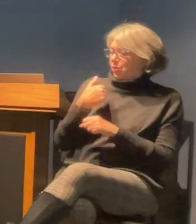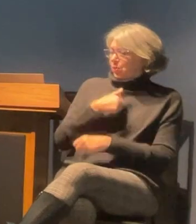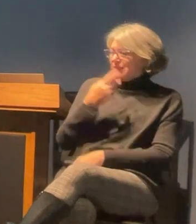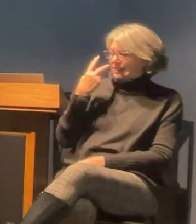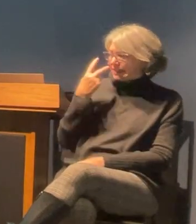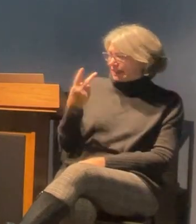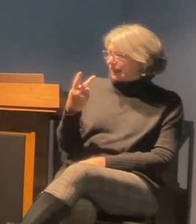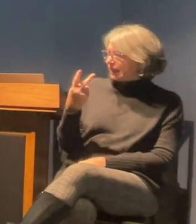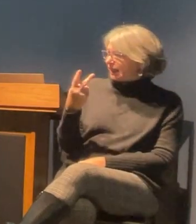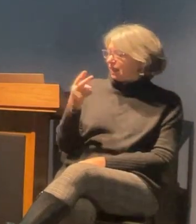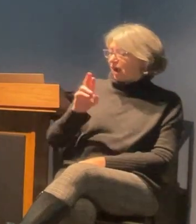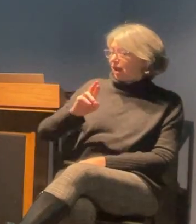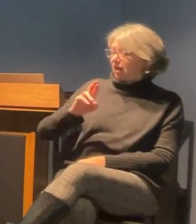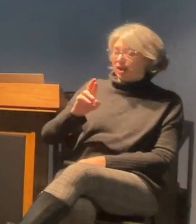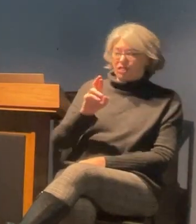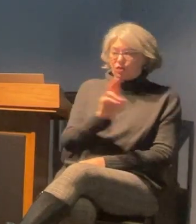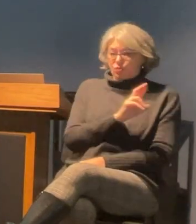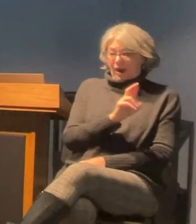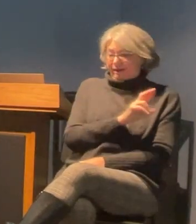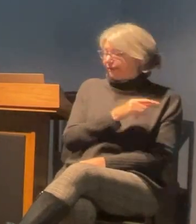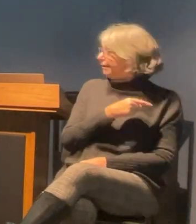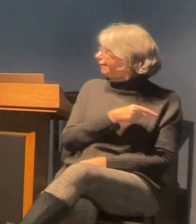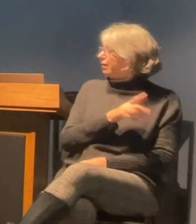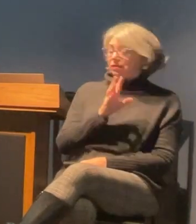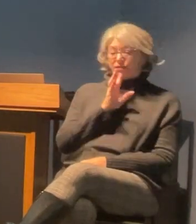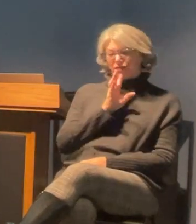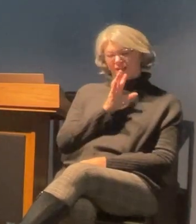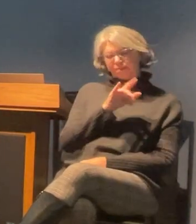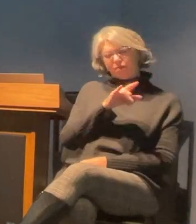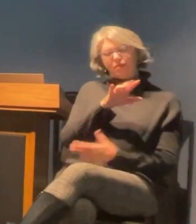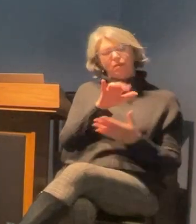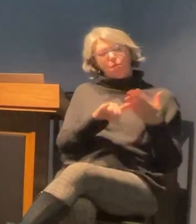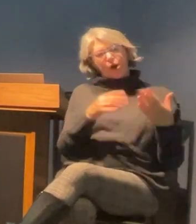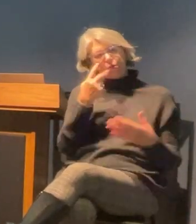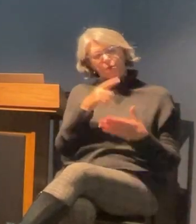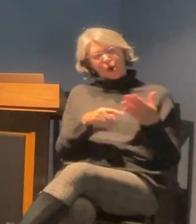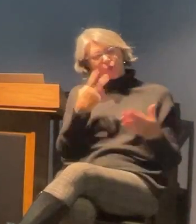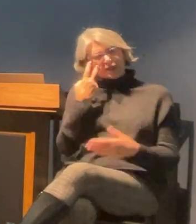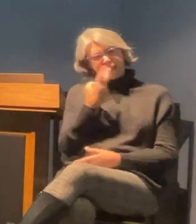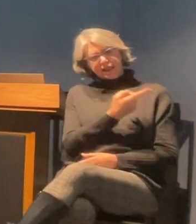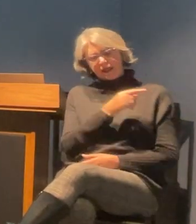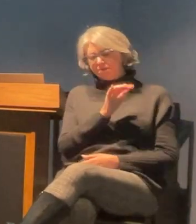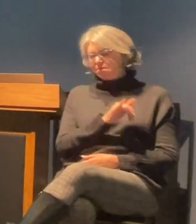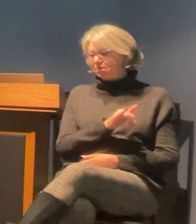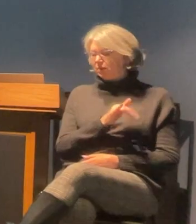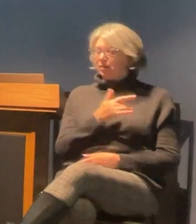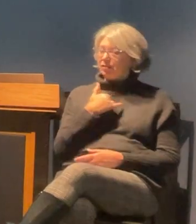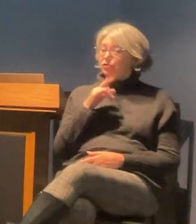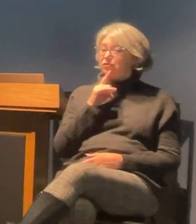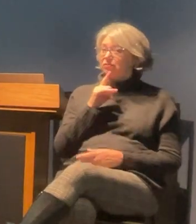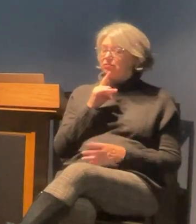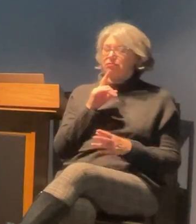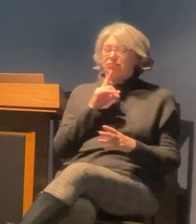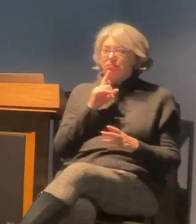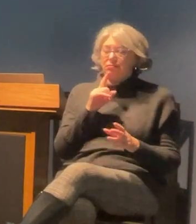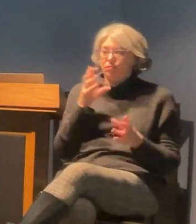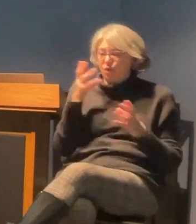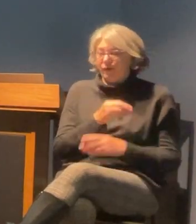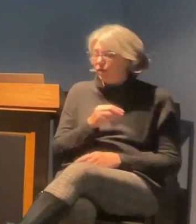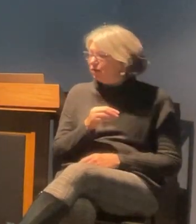seeing on the right side. If you can talk a little bit about what we're seeing. It's also strikingly beautiful,